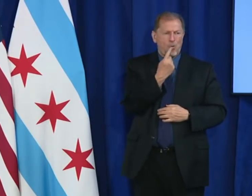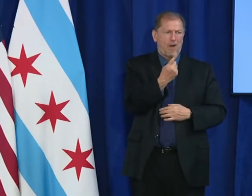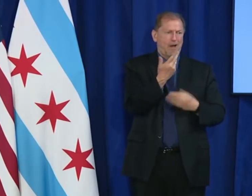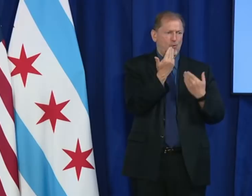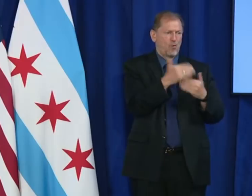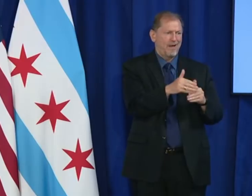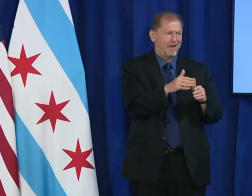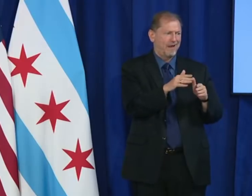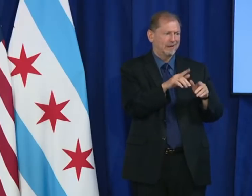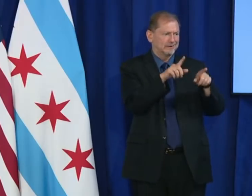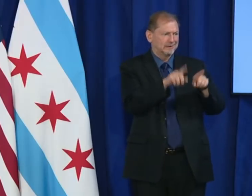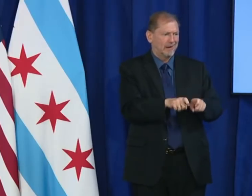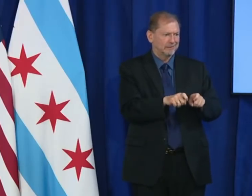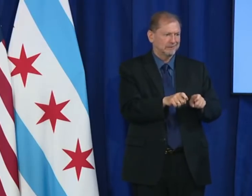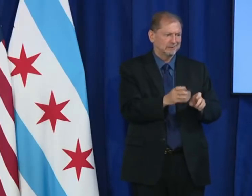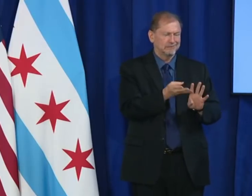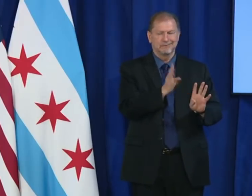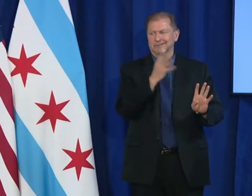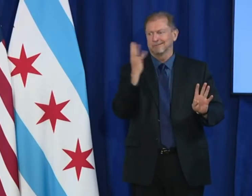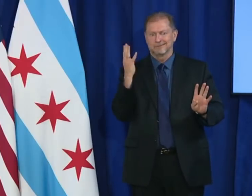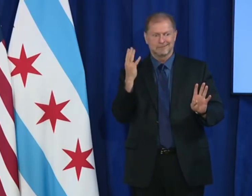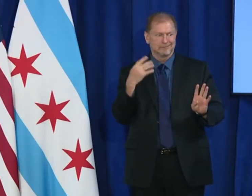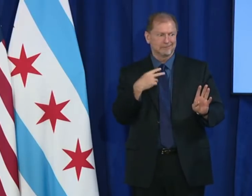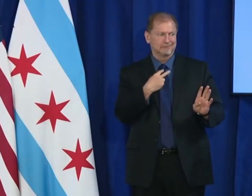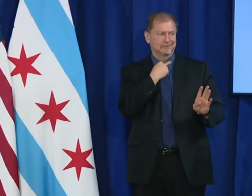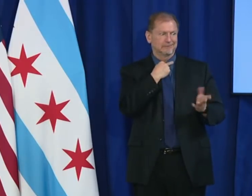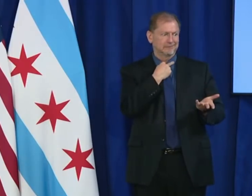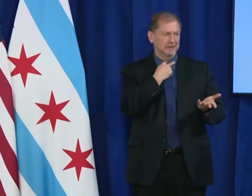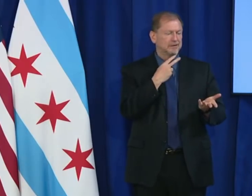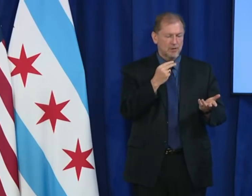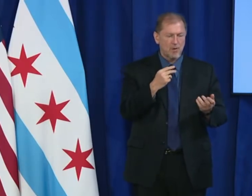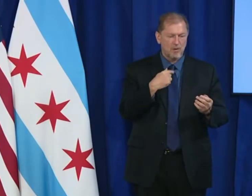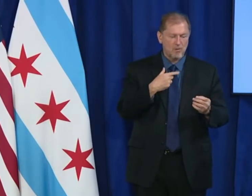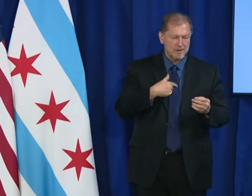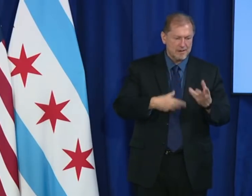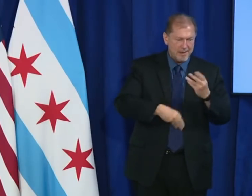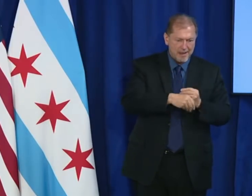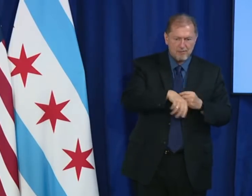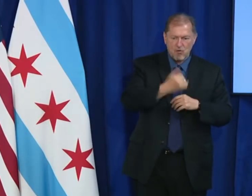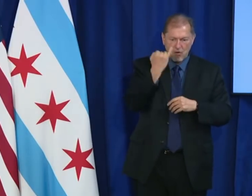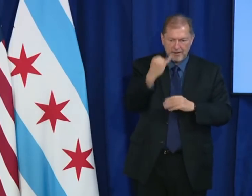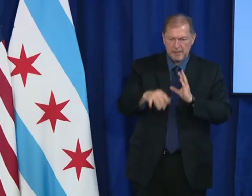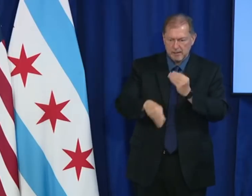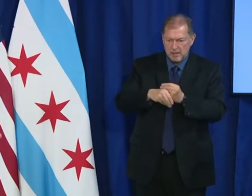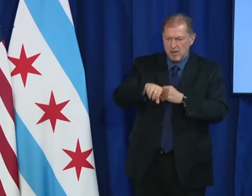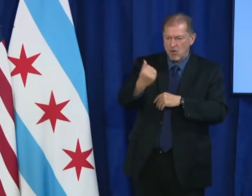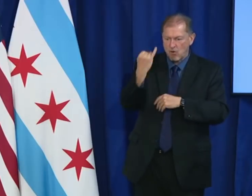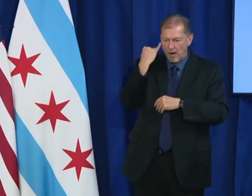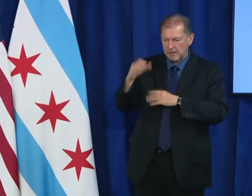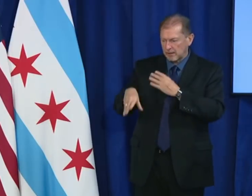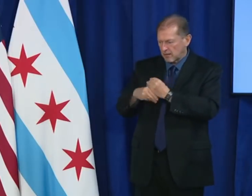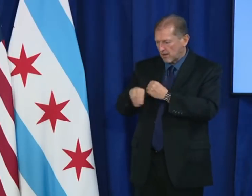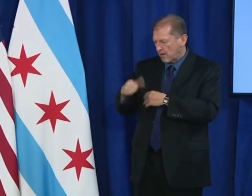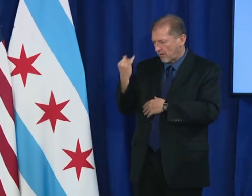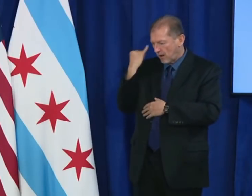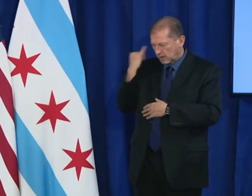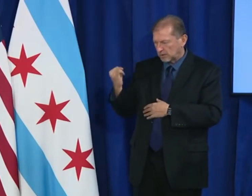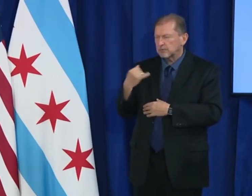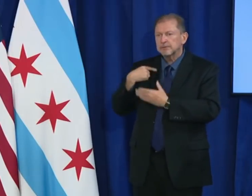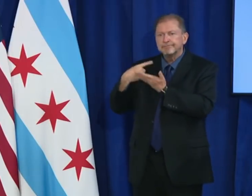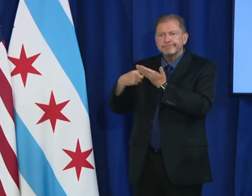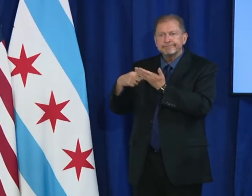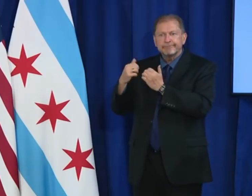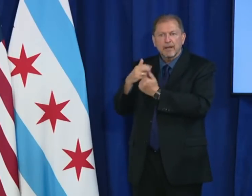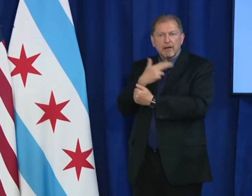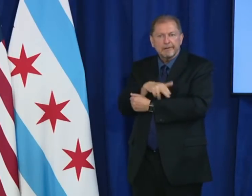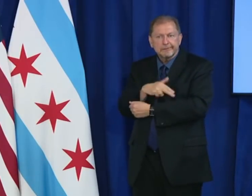we're not overburdening the same networks that other parts of the country perhaps will be. We've been talking with hospitals about ways to pull